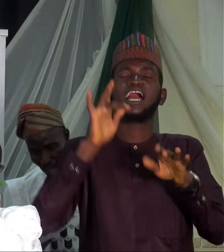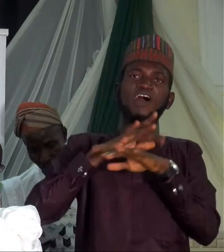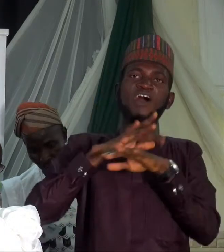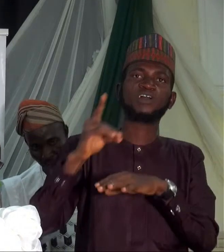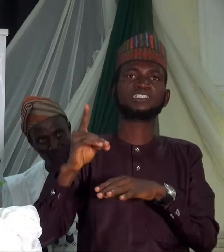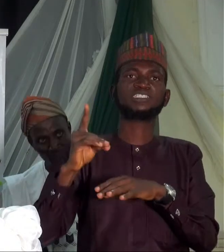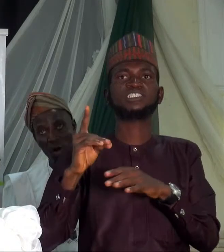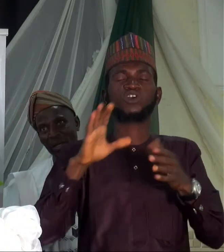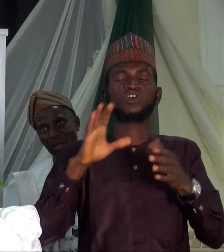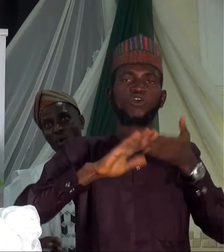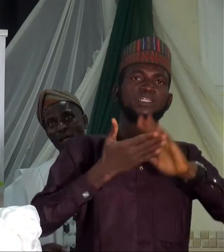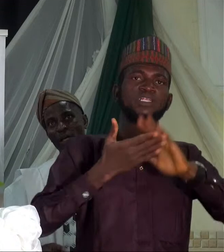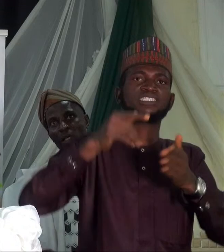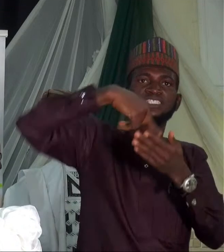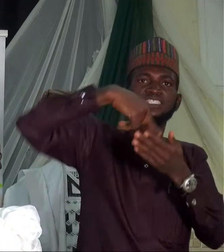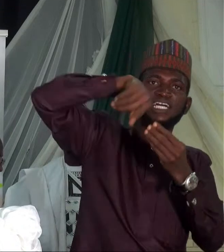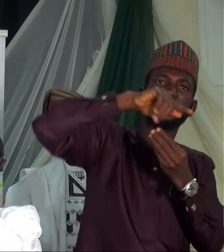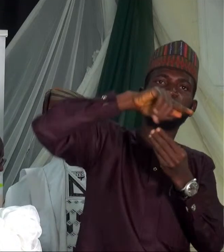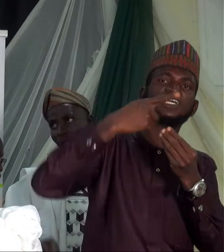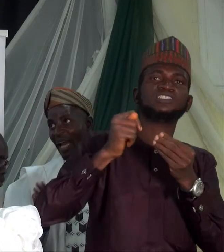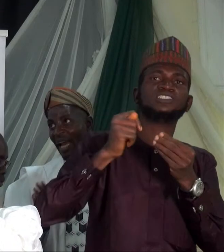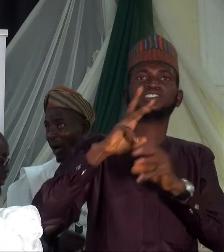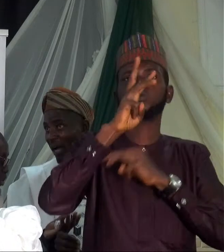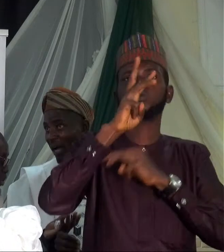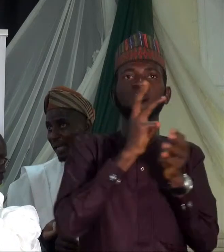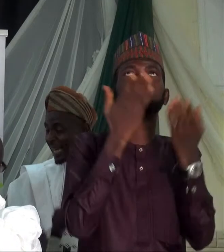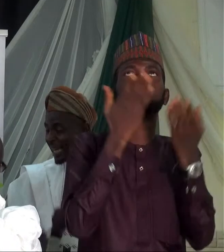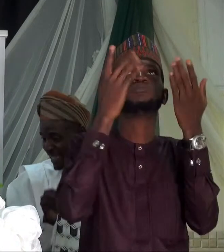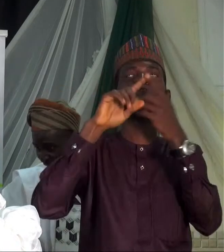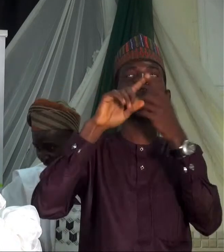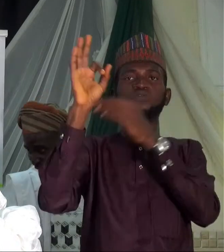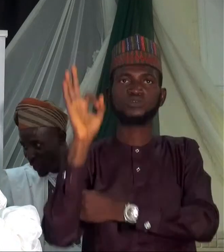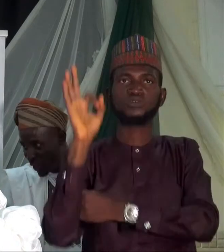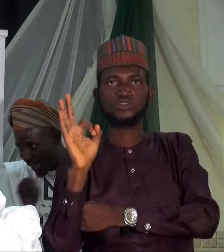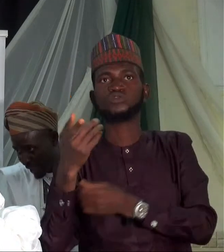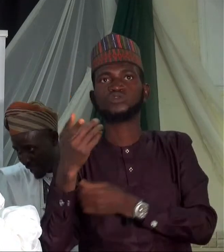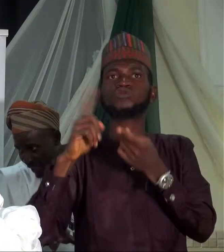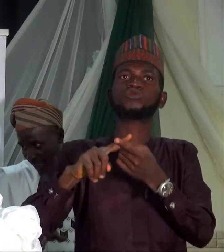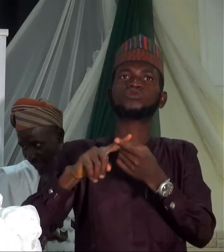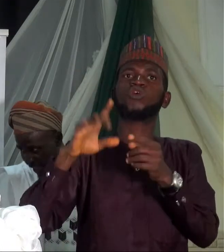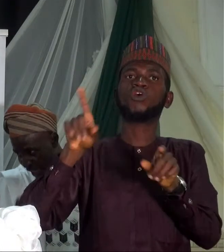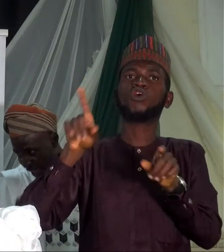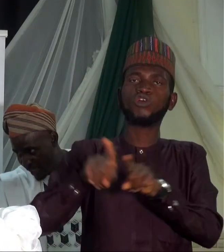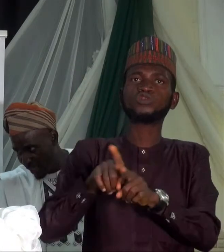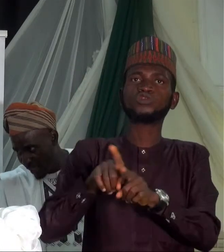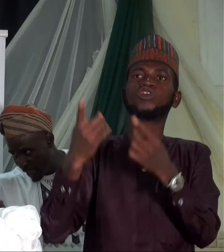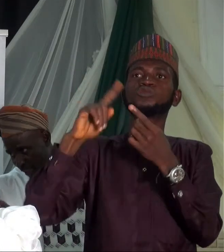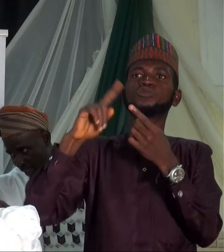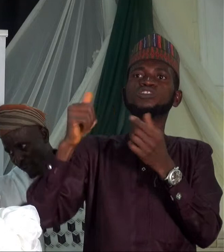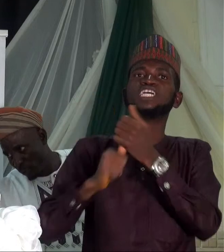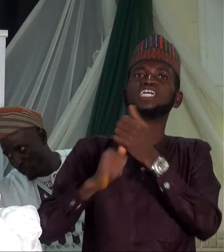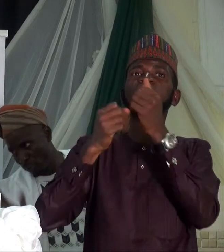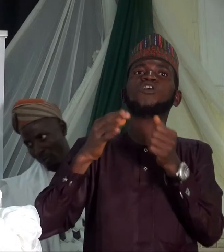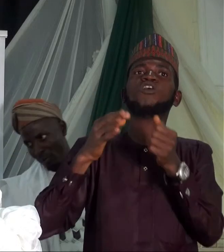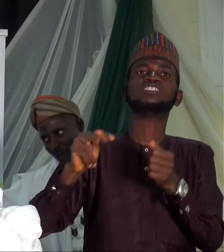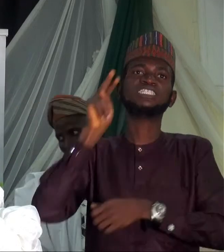world. We also beseech Allah to comfort the Nigerian masses in the face of prevailing